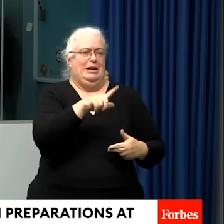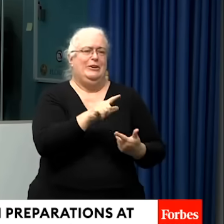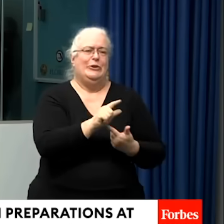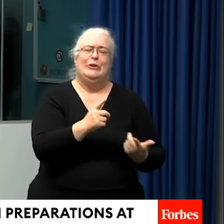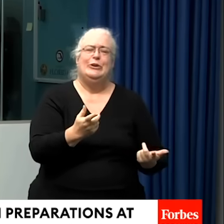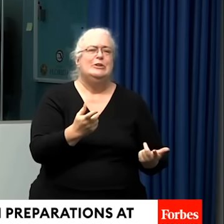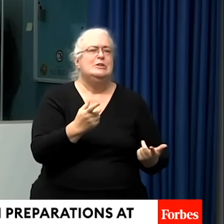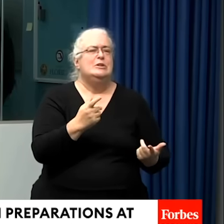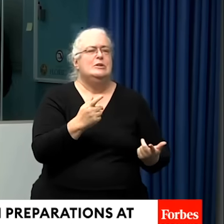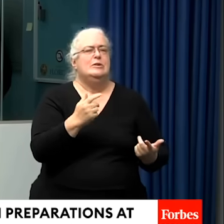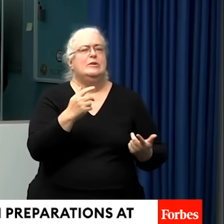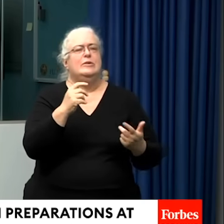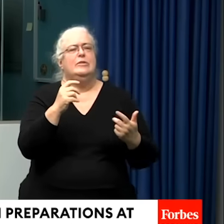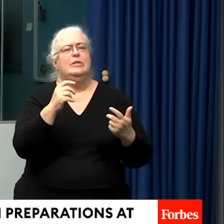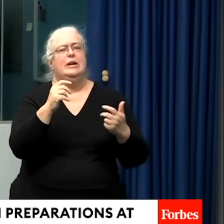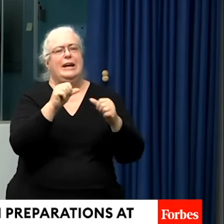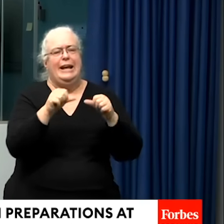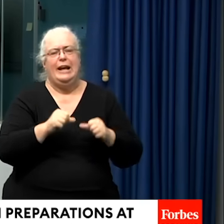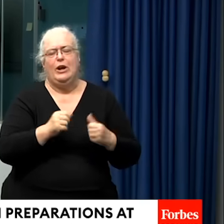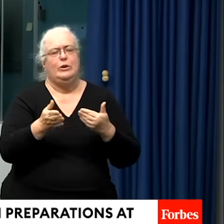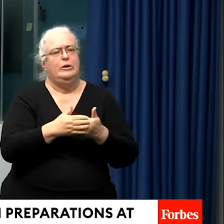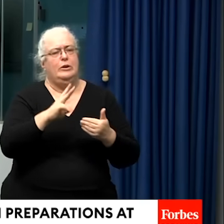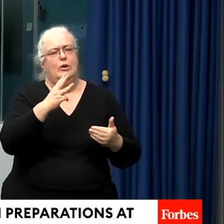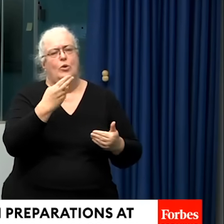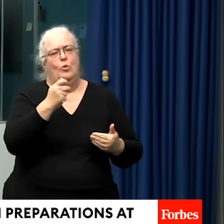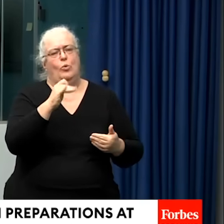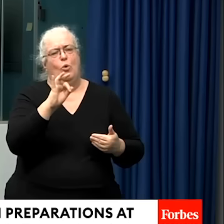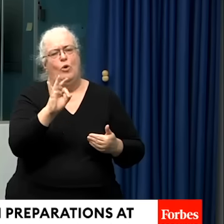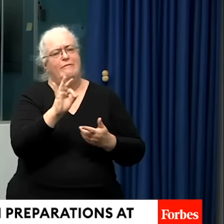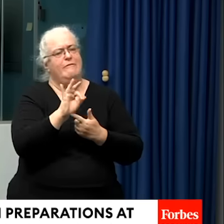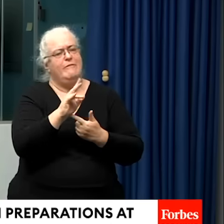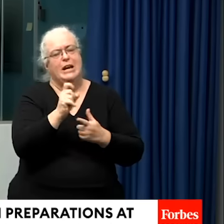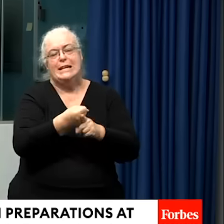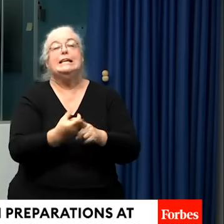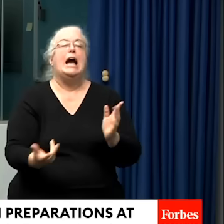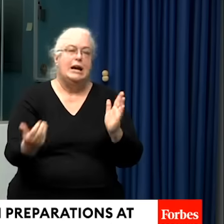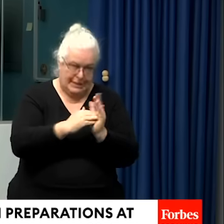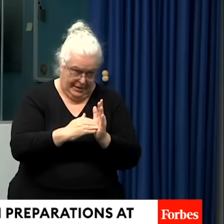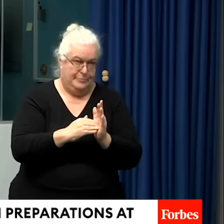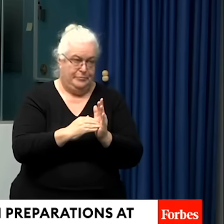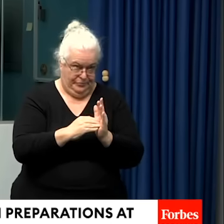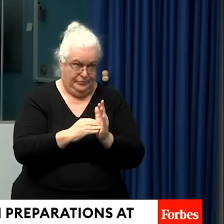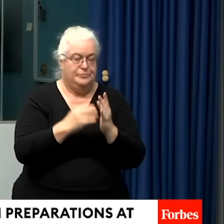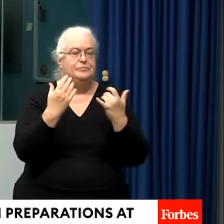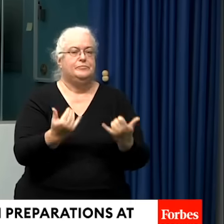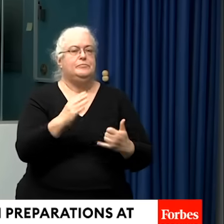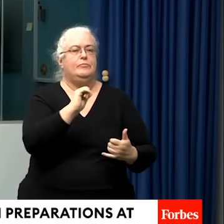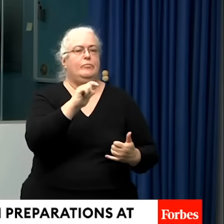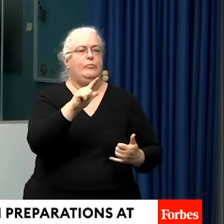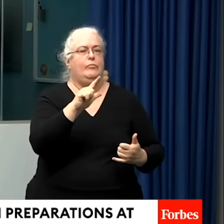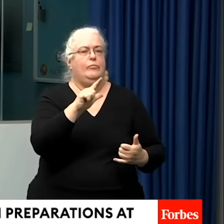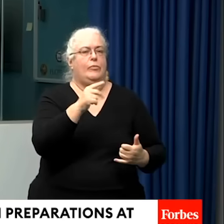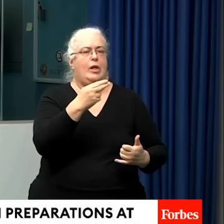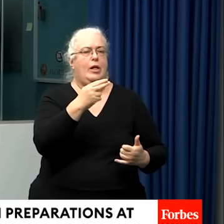but the area down by the wharf and whatnot just got smacked again. So it is going to Callaway, portions of Lynn